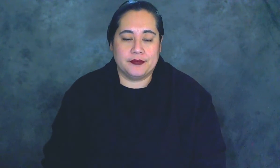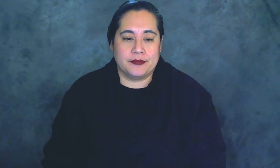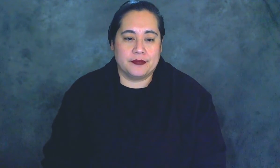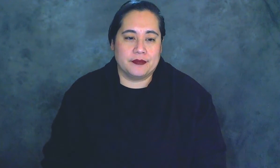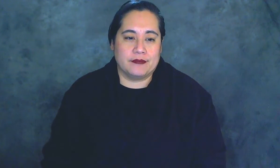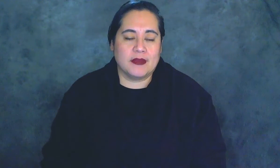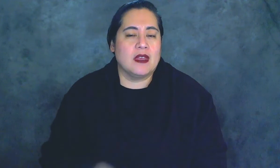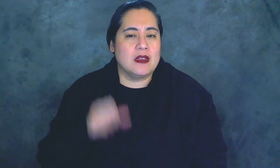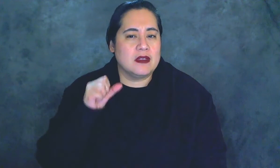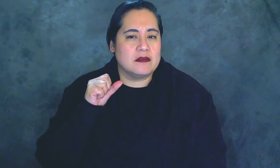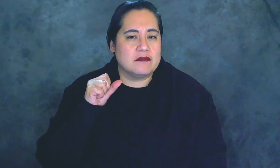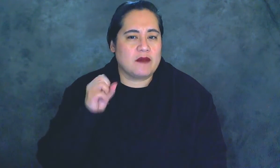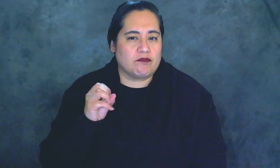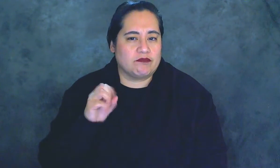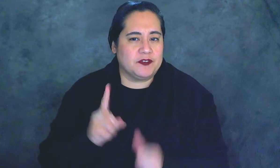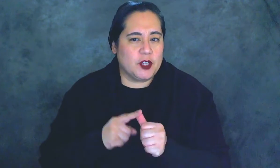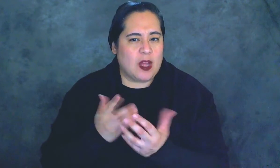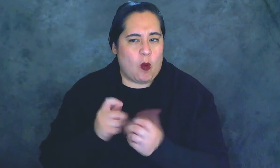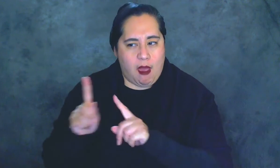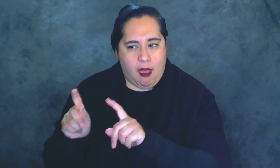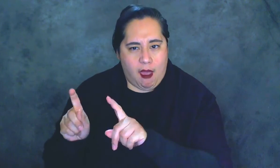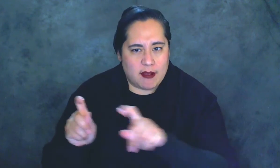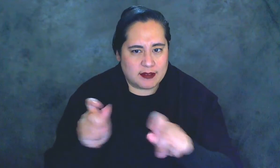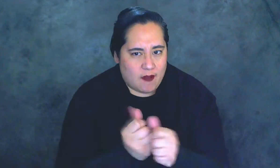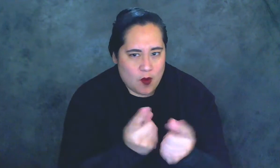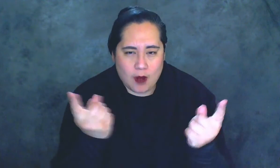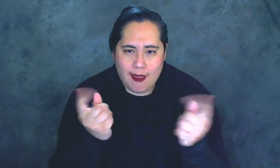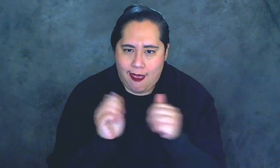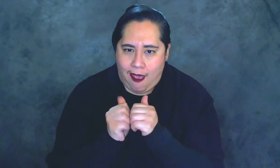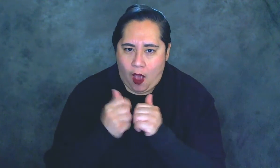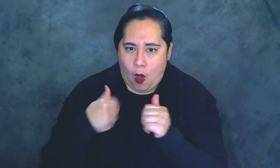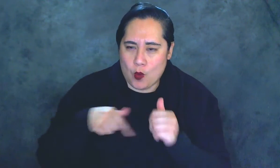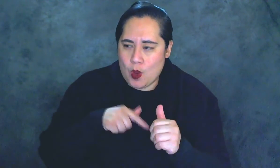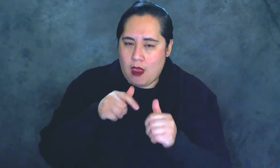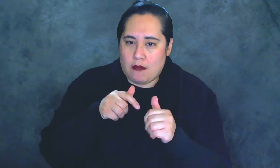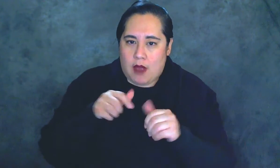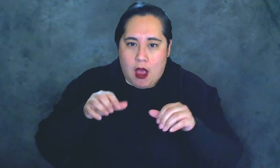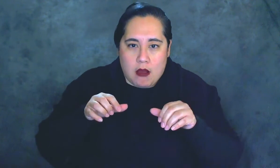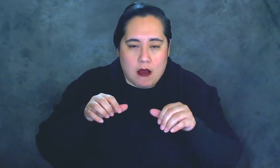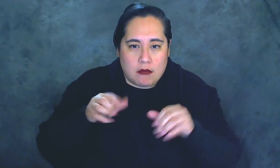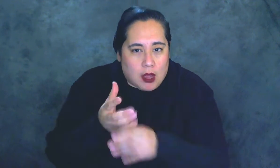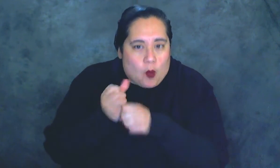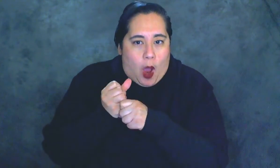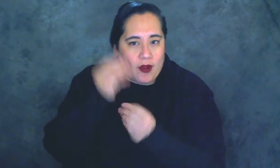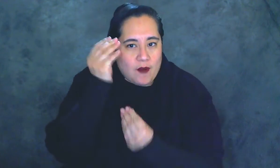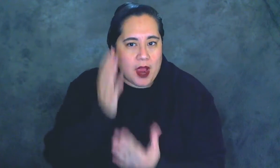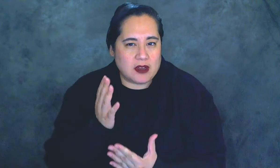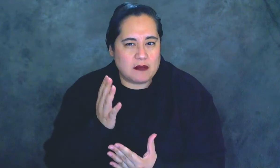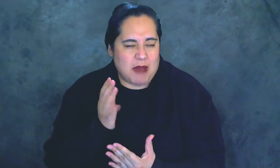And so first I want to ask everybody, how do we acquire information? And by that I mean, how do we